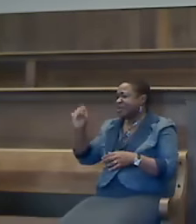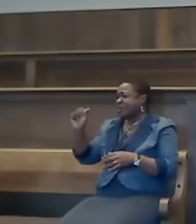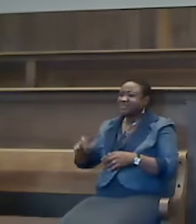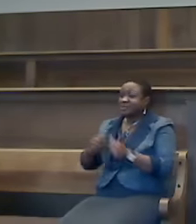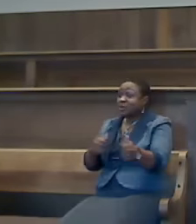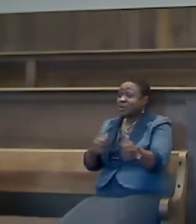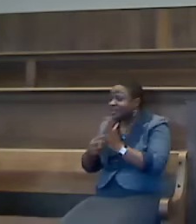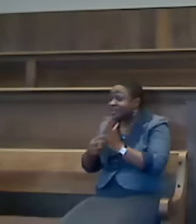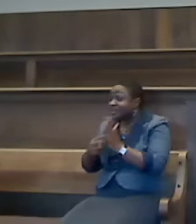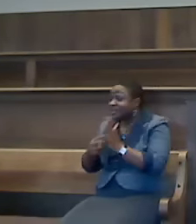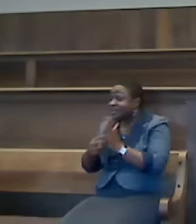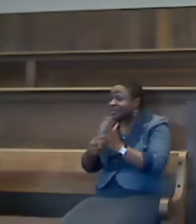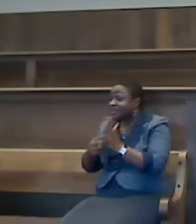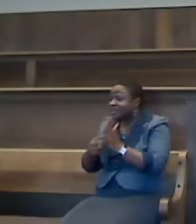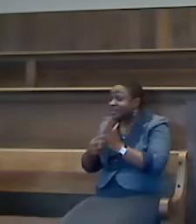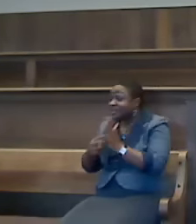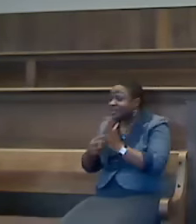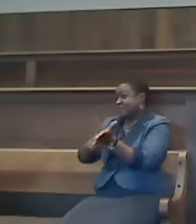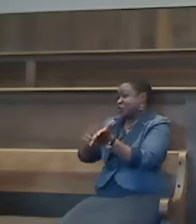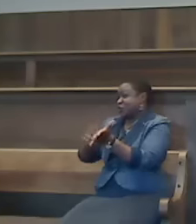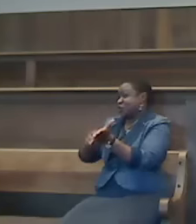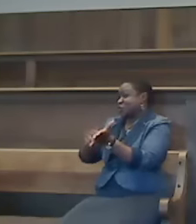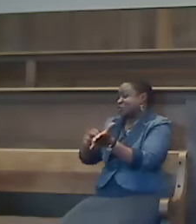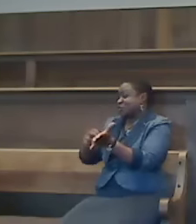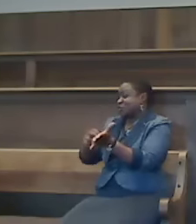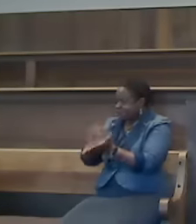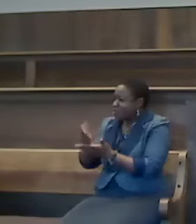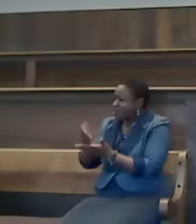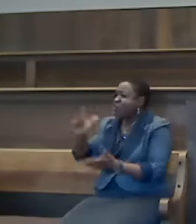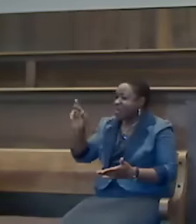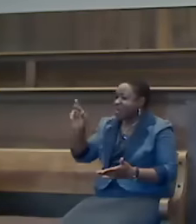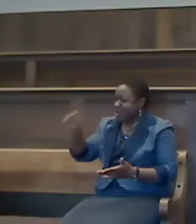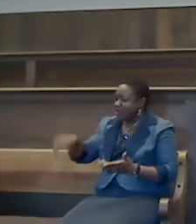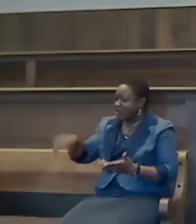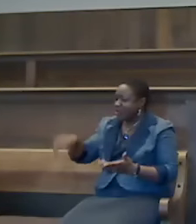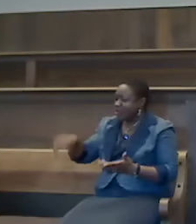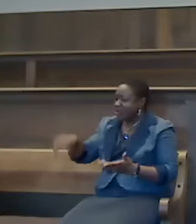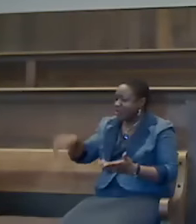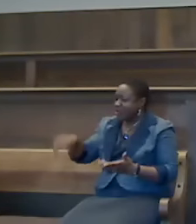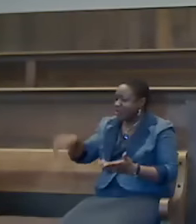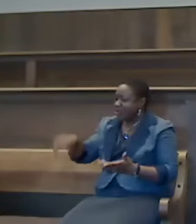butter, cook in lard, cook in tallow, use coconut oil.